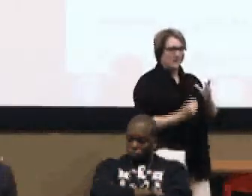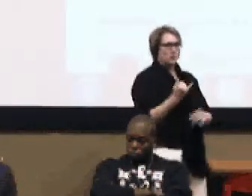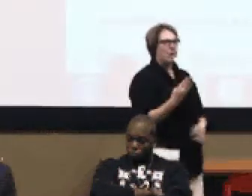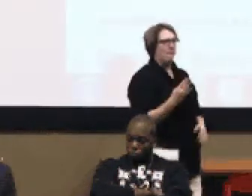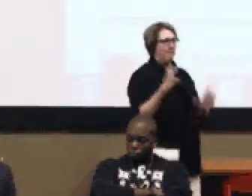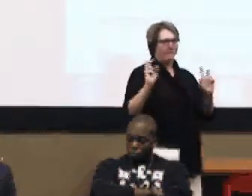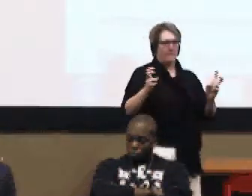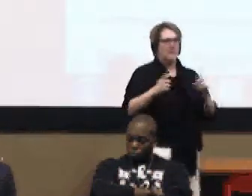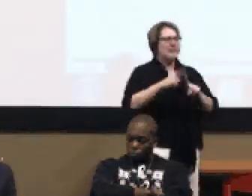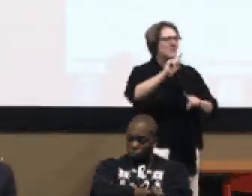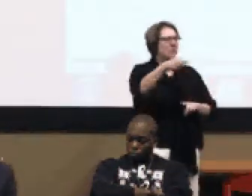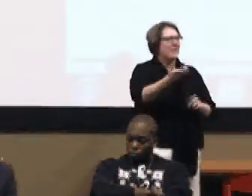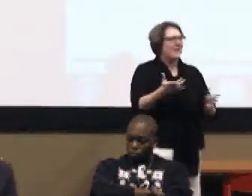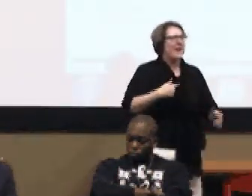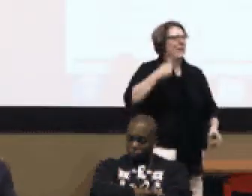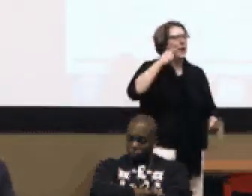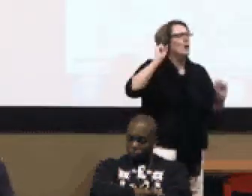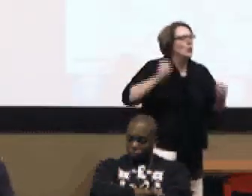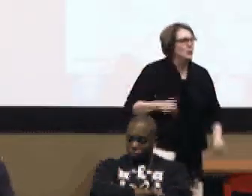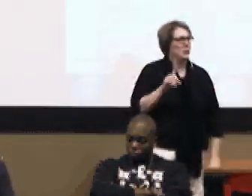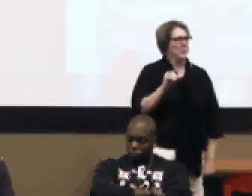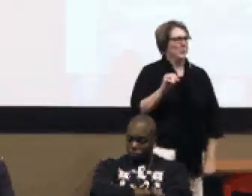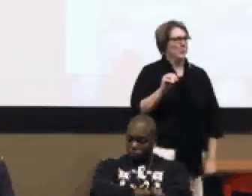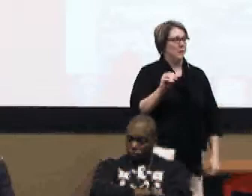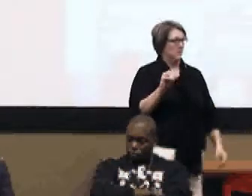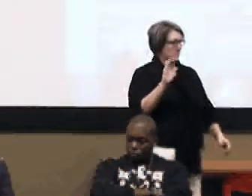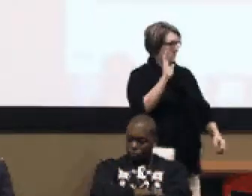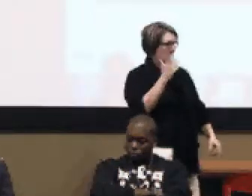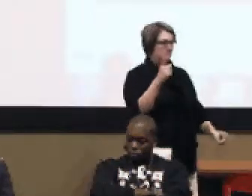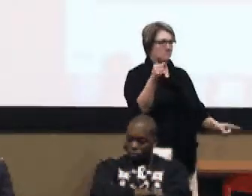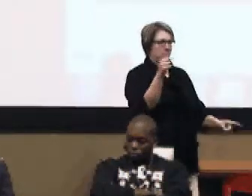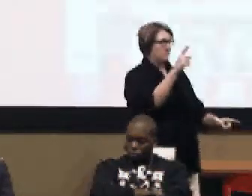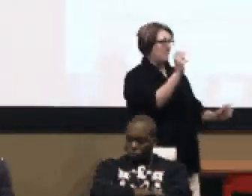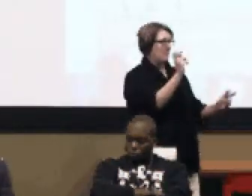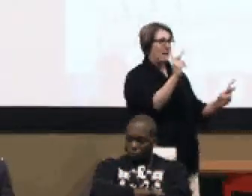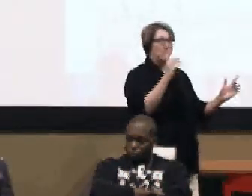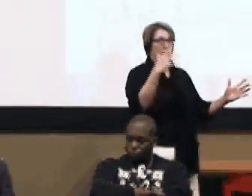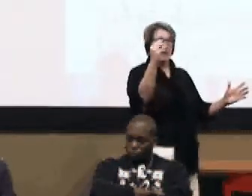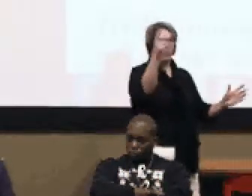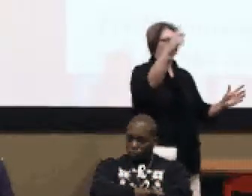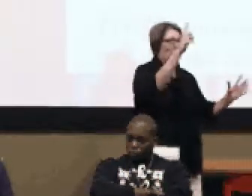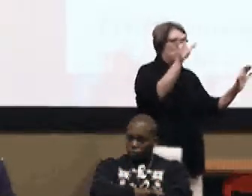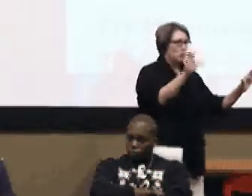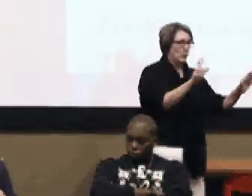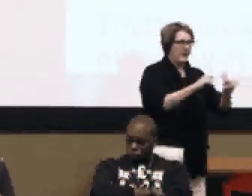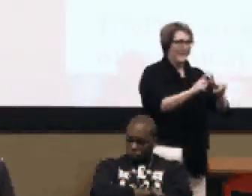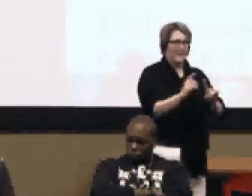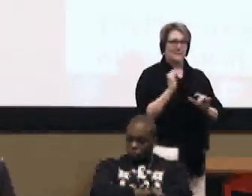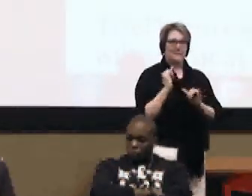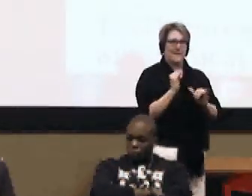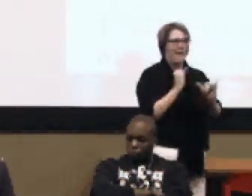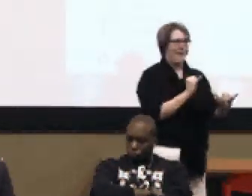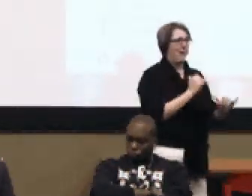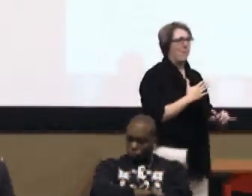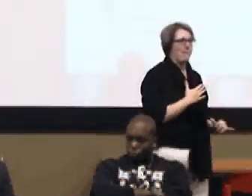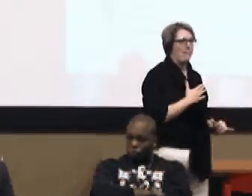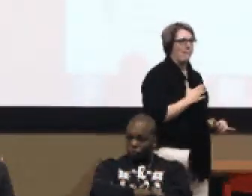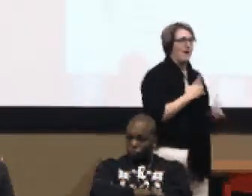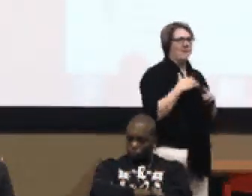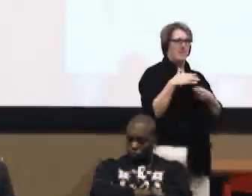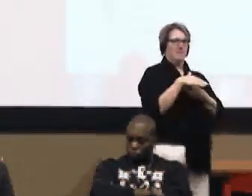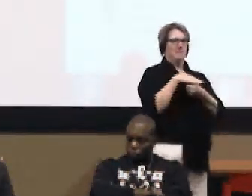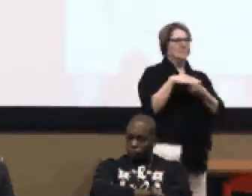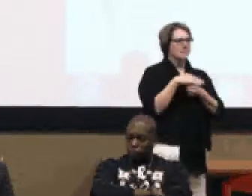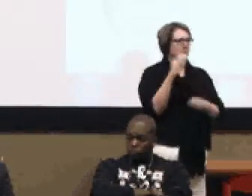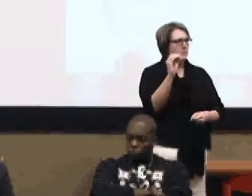was the only thing that I could do. And it turns out there's a whole ton of people out there that are doing things like us in this region. And